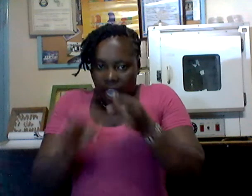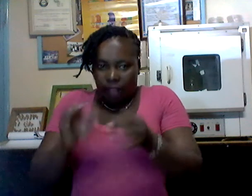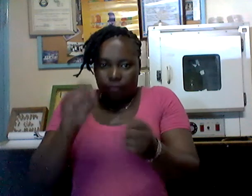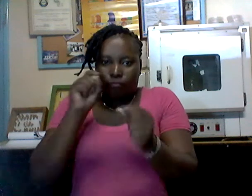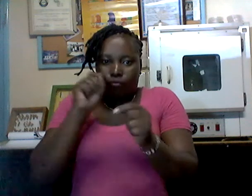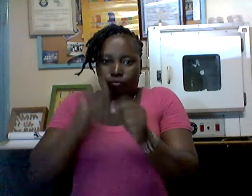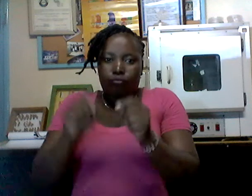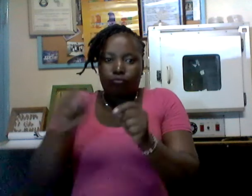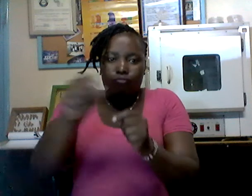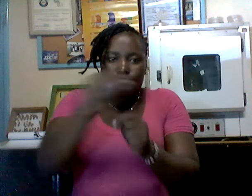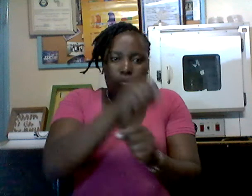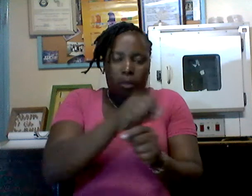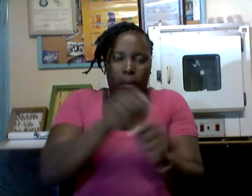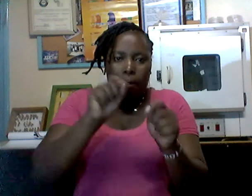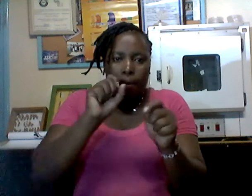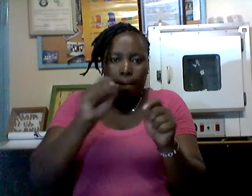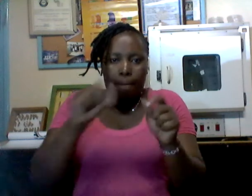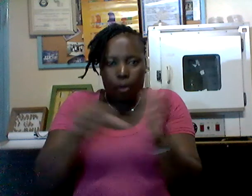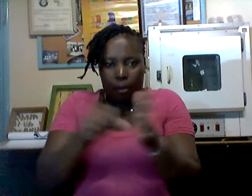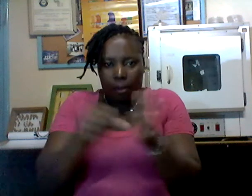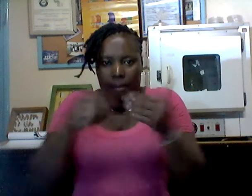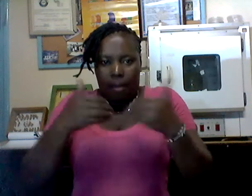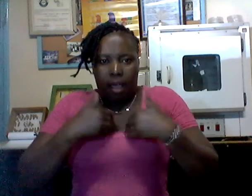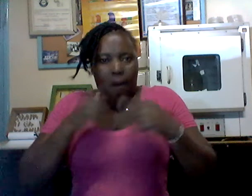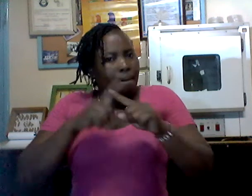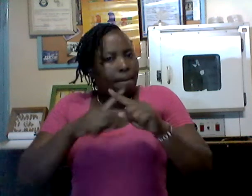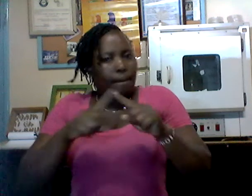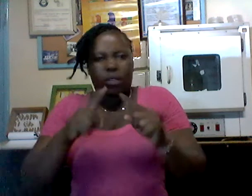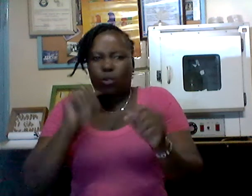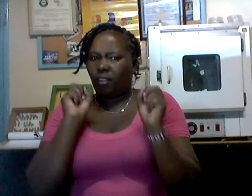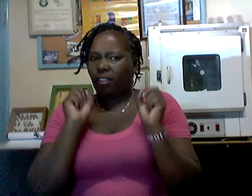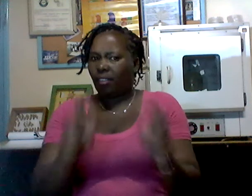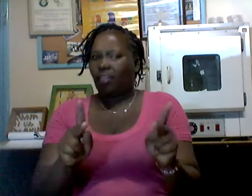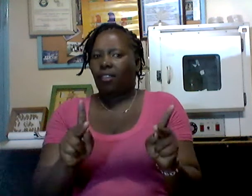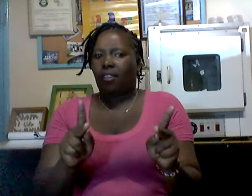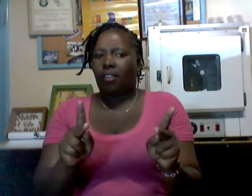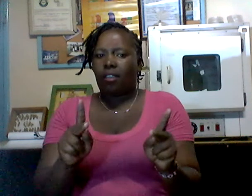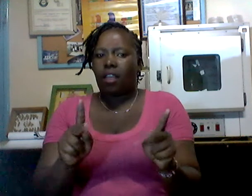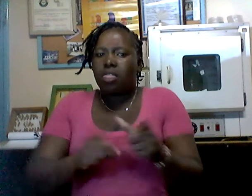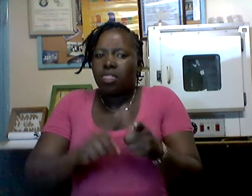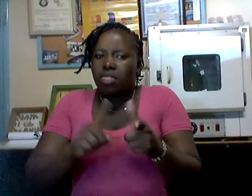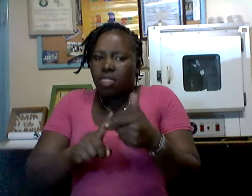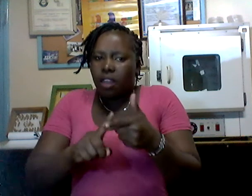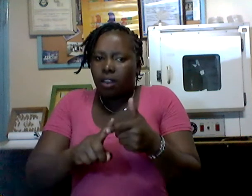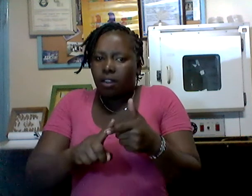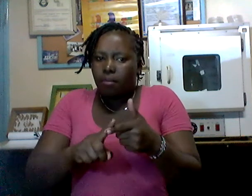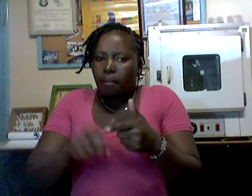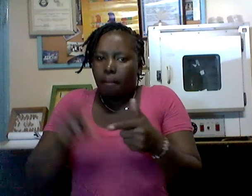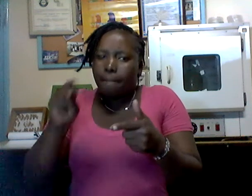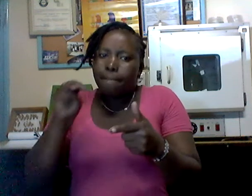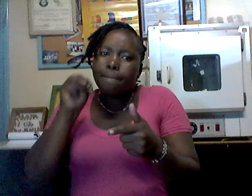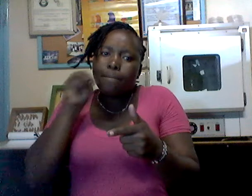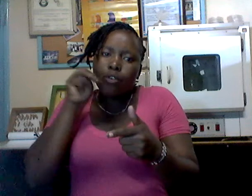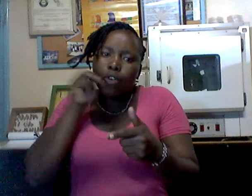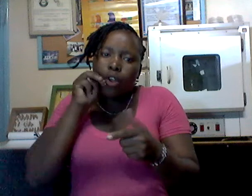was raking but it wasn't. Murioki worked as a carpenter in a stall